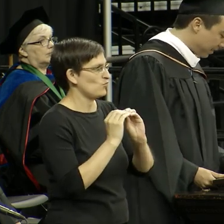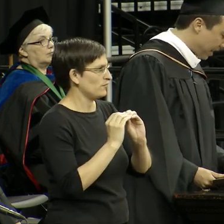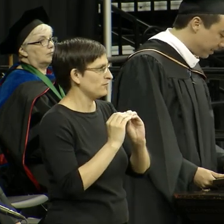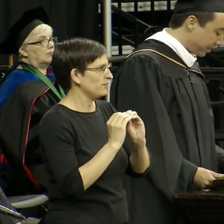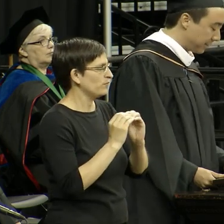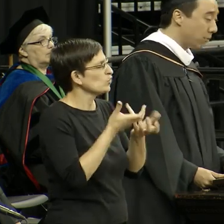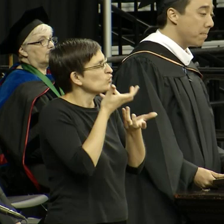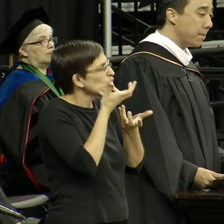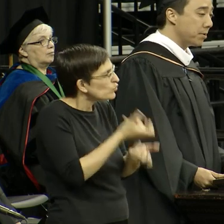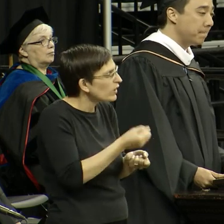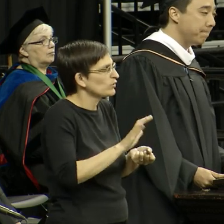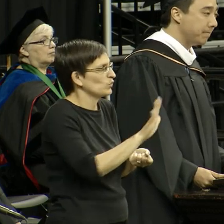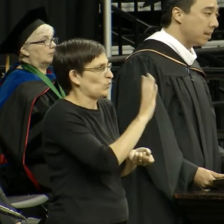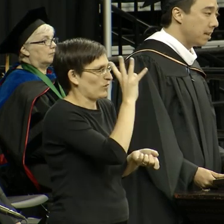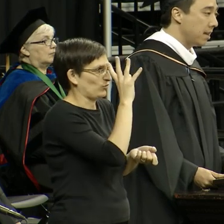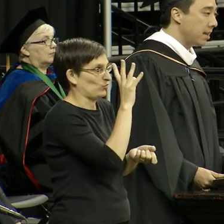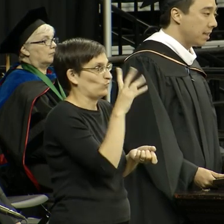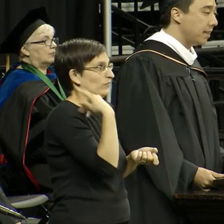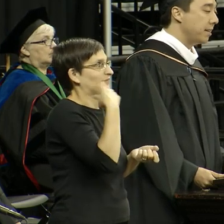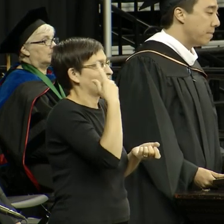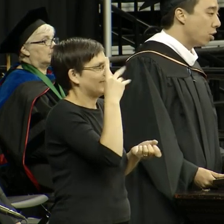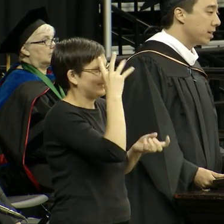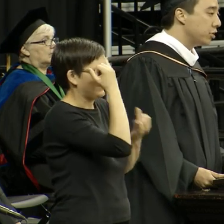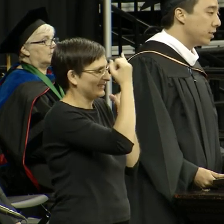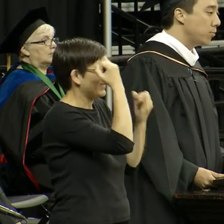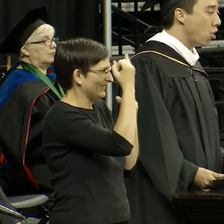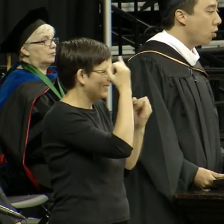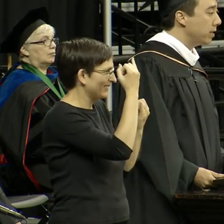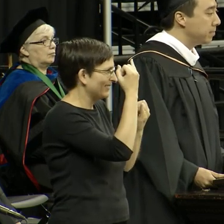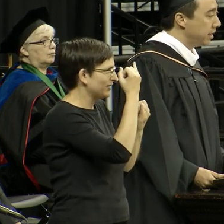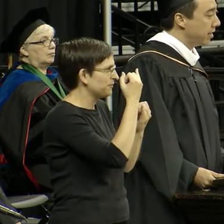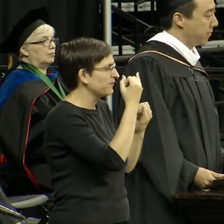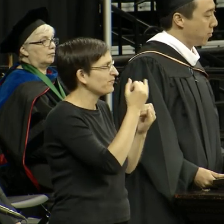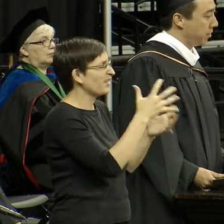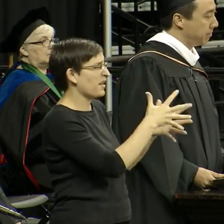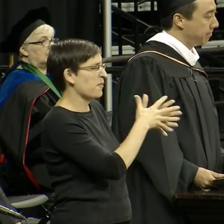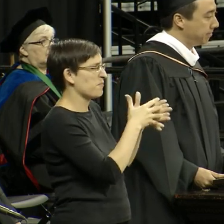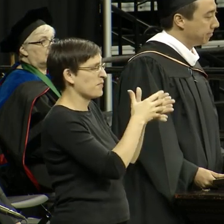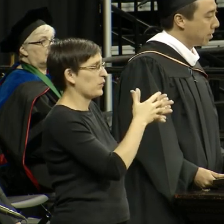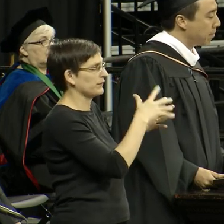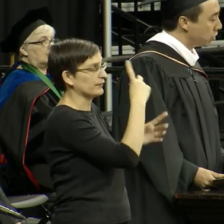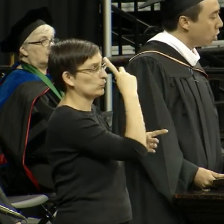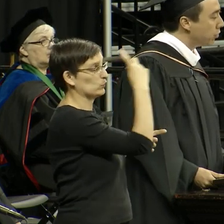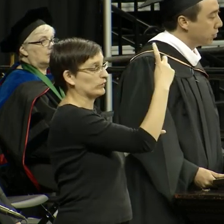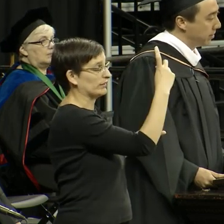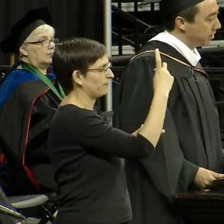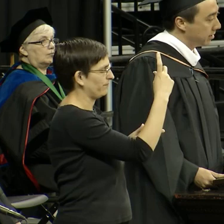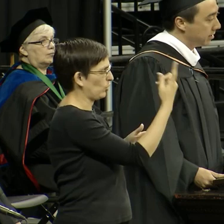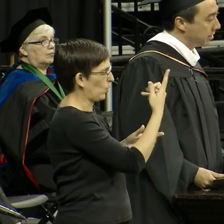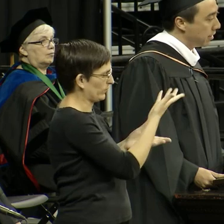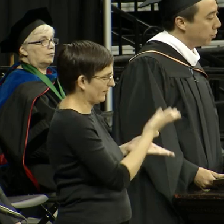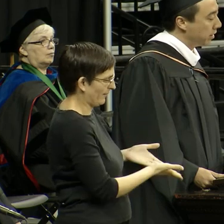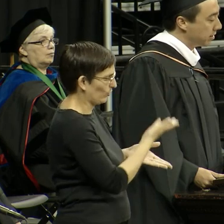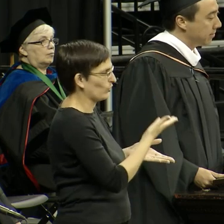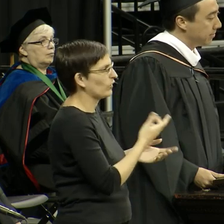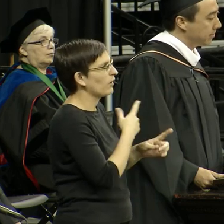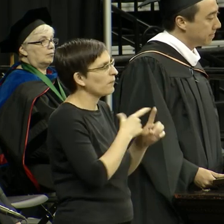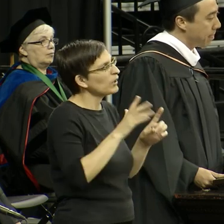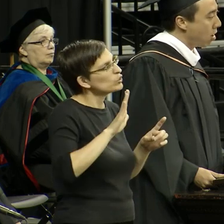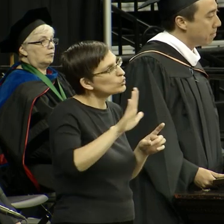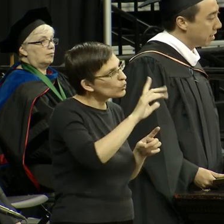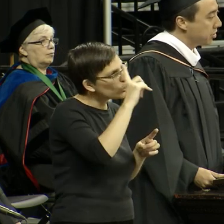your crazy ideas and remember that the American dream will always be there for you. But your own dreams, if you